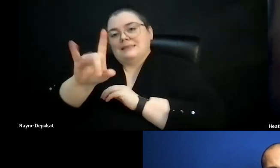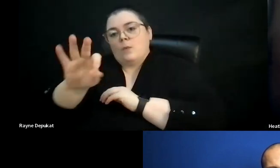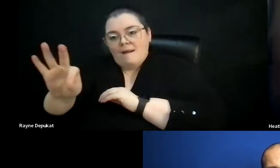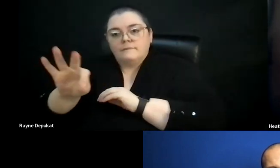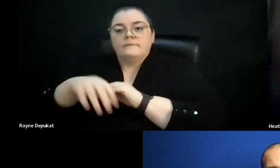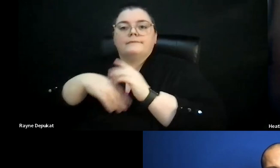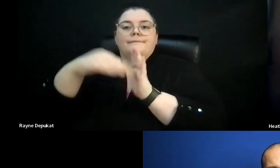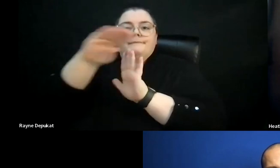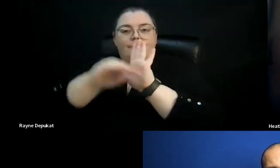summarized report.